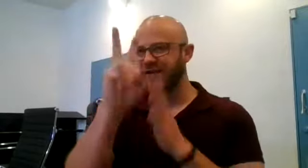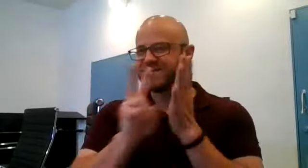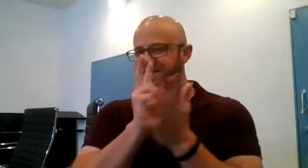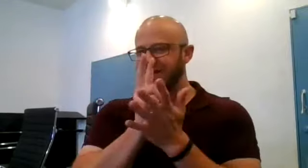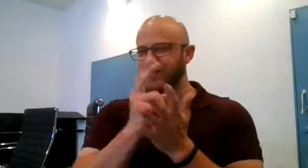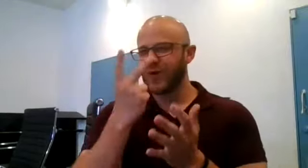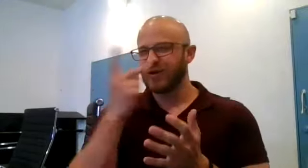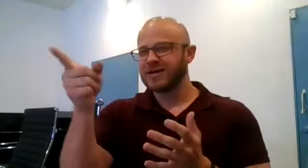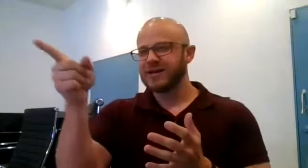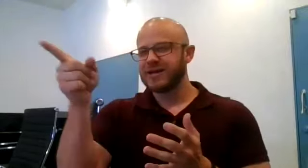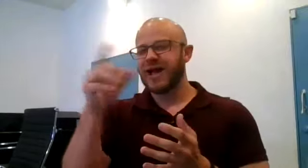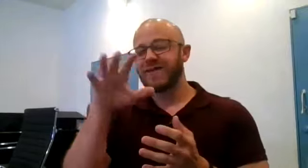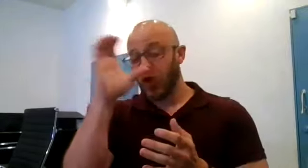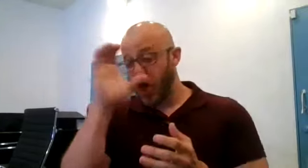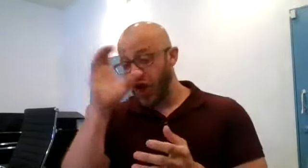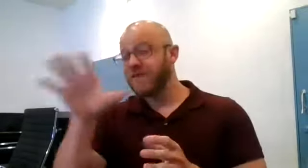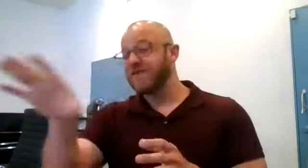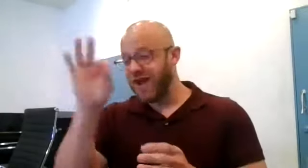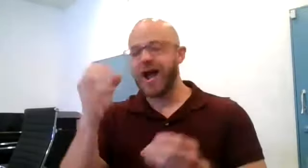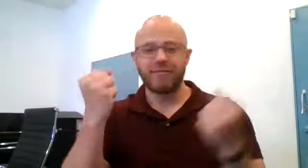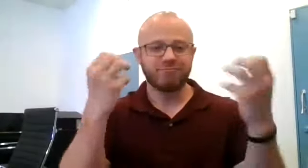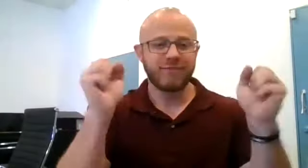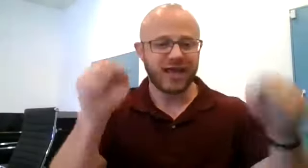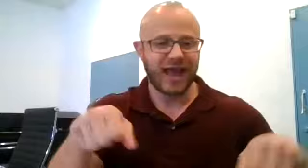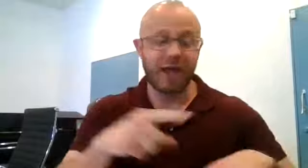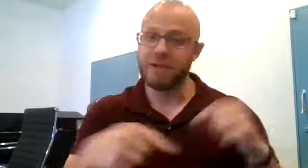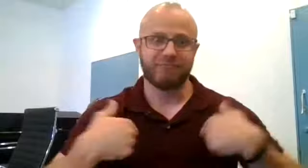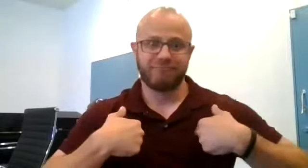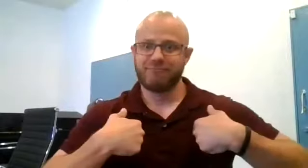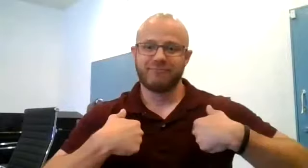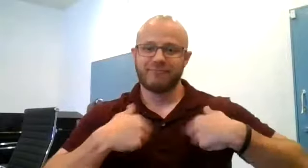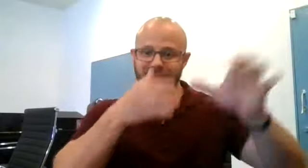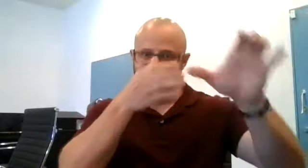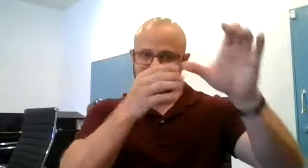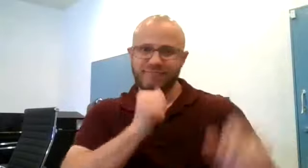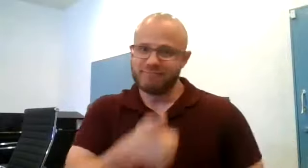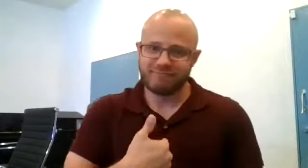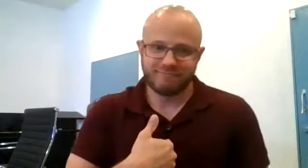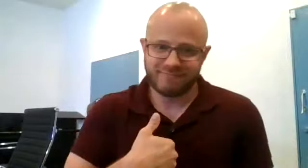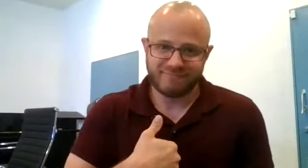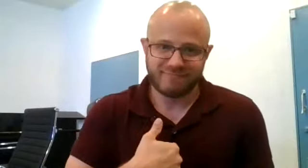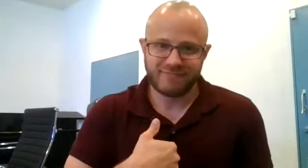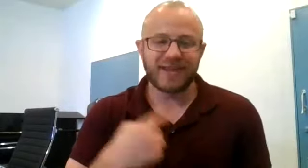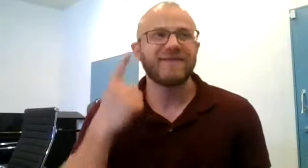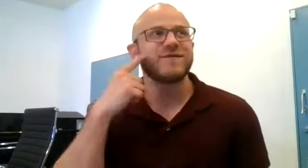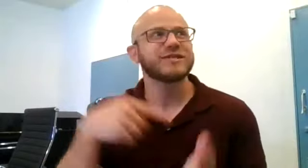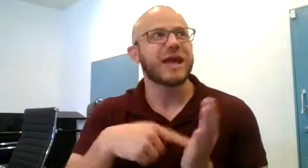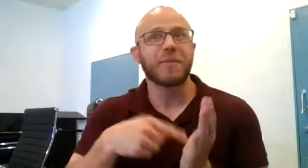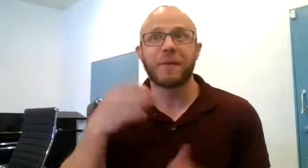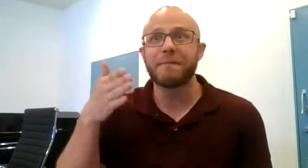Yeah, there are actually signs. I have to find a video and look for that. But myself, I'm not knowledgeable on